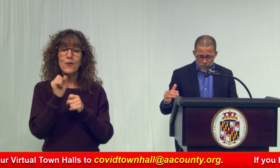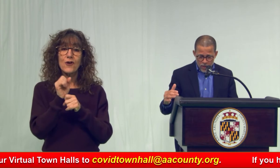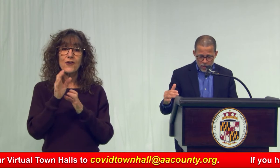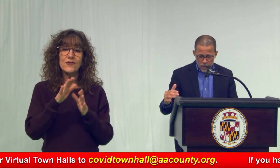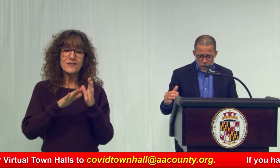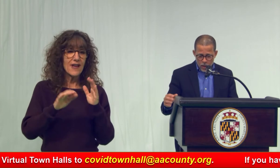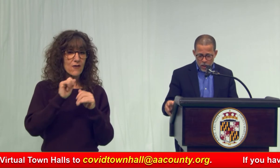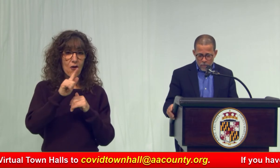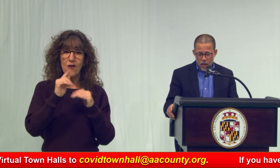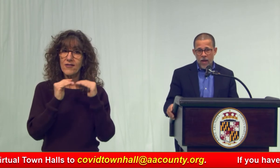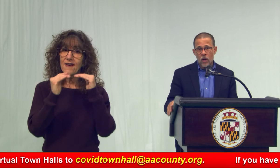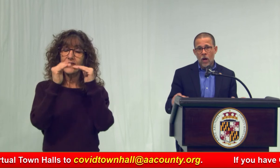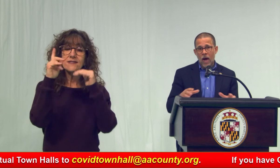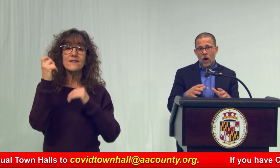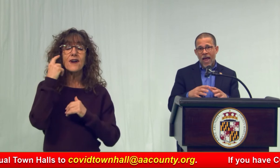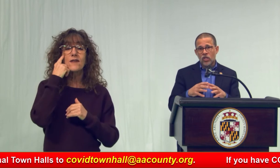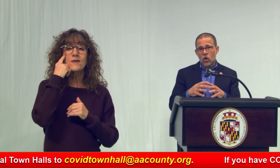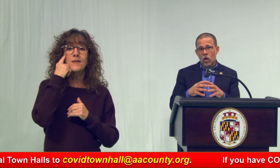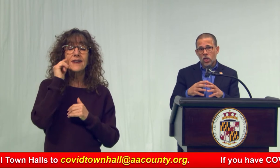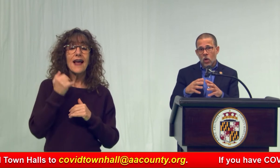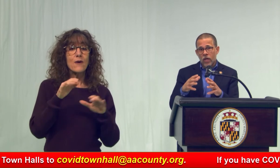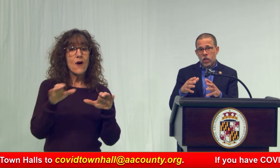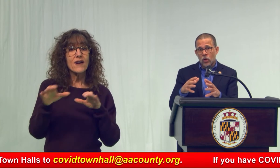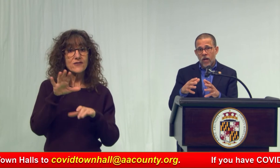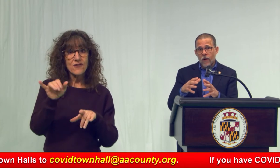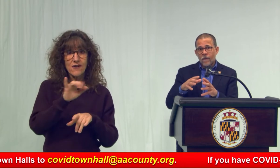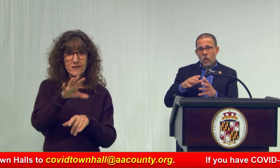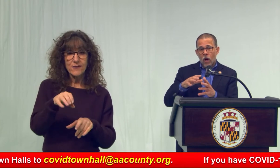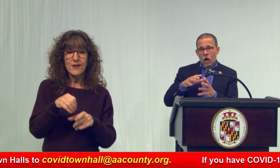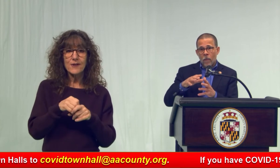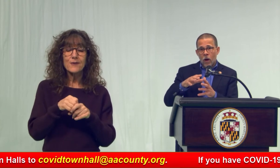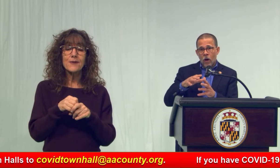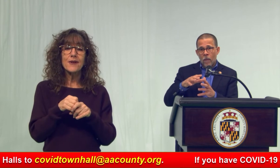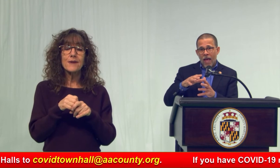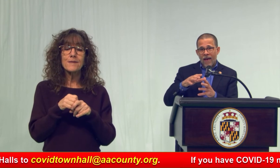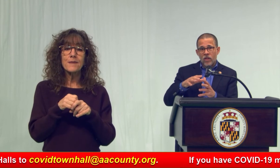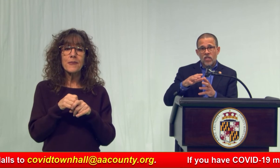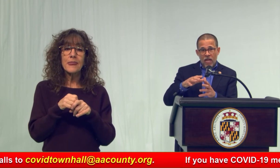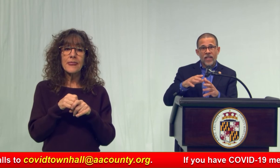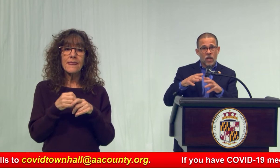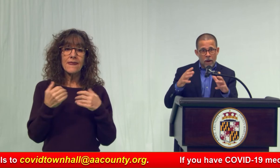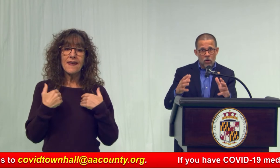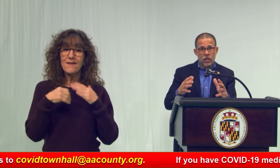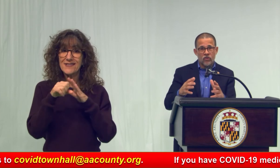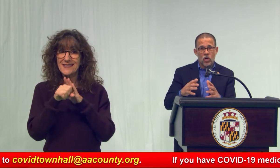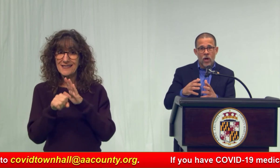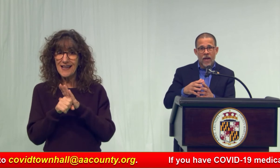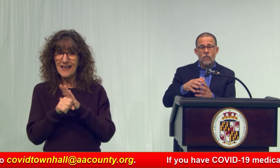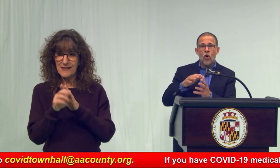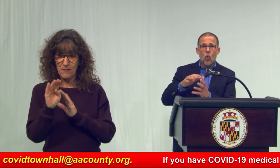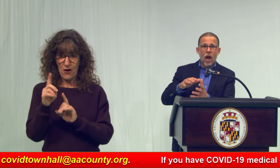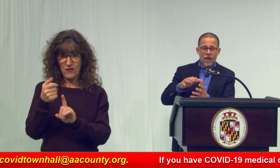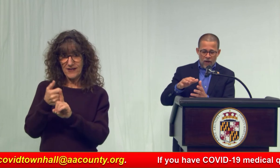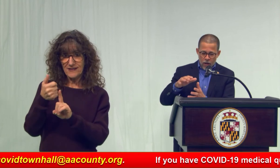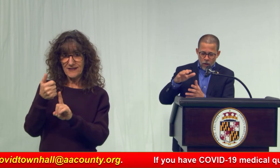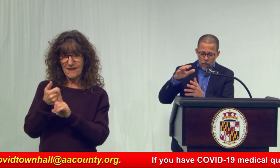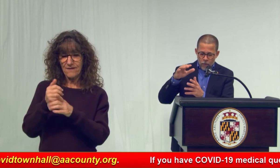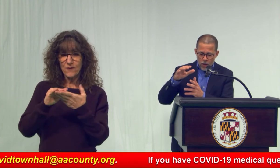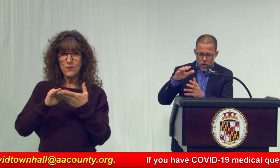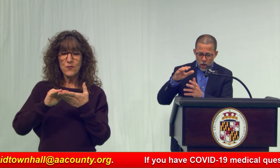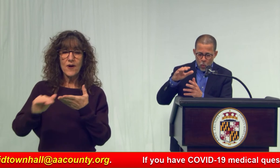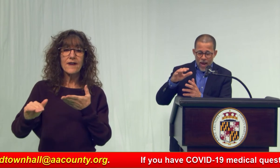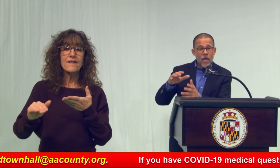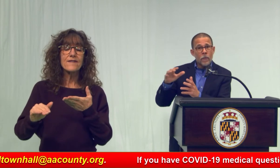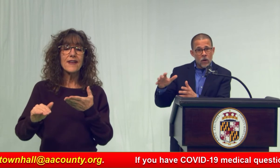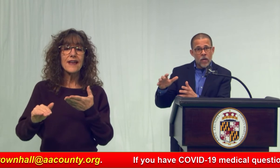of government. And our action also included having the states, and Maryland is doing it, waiving